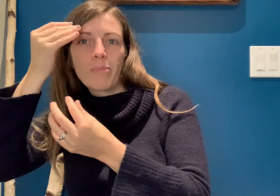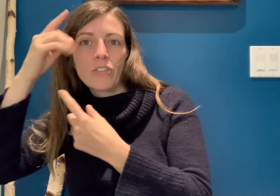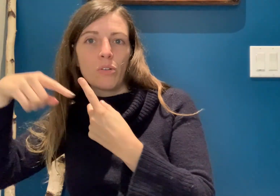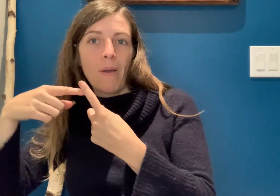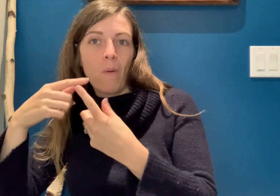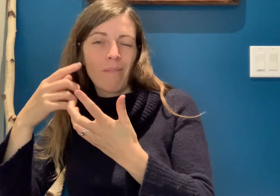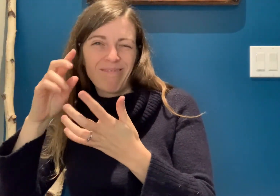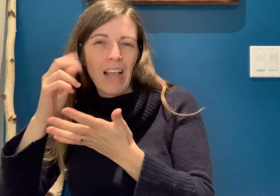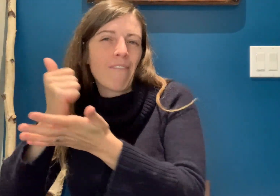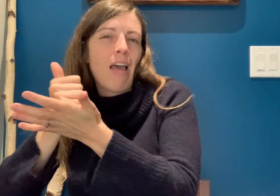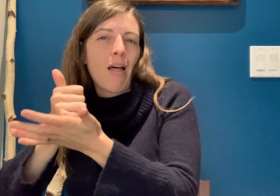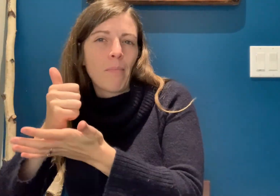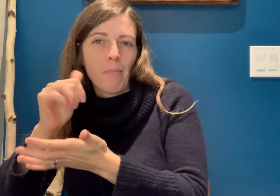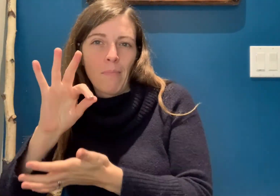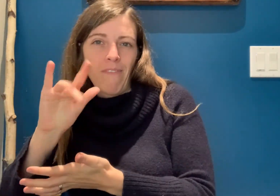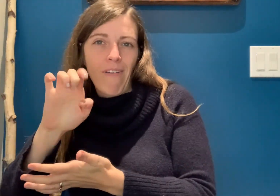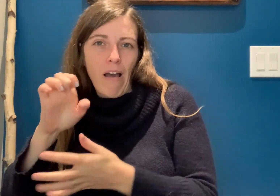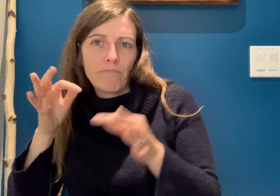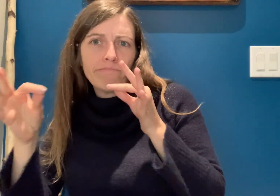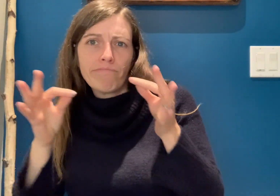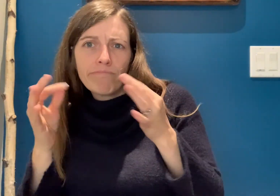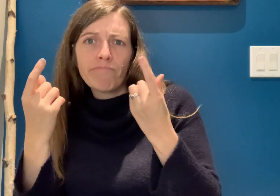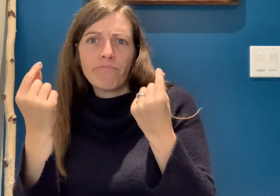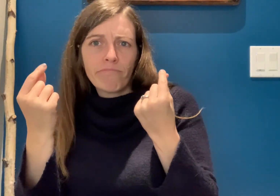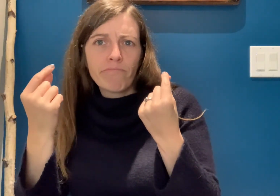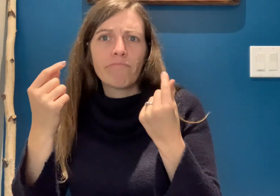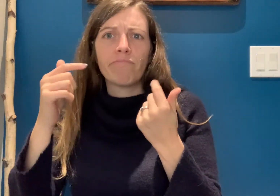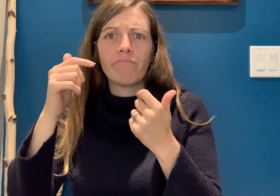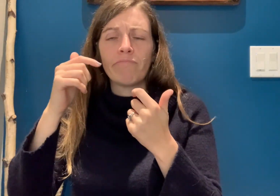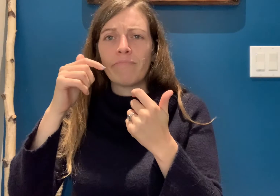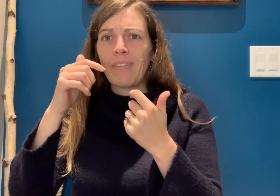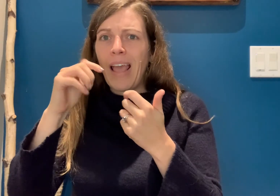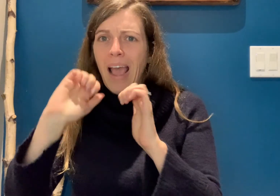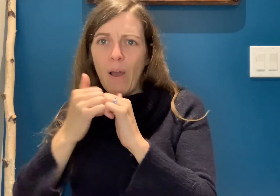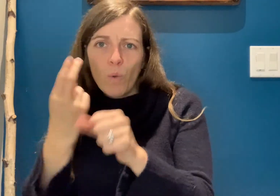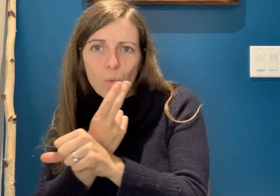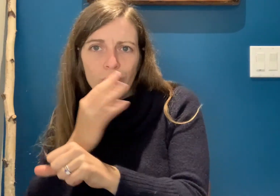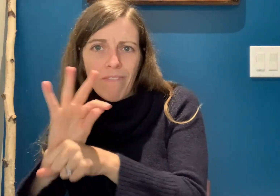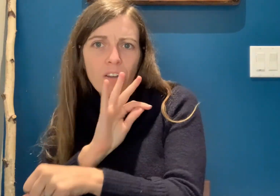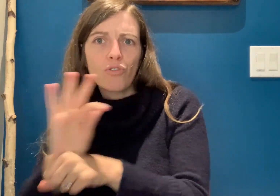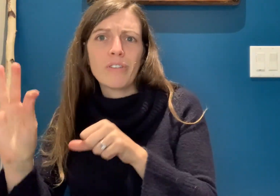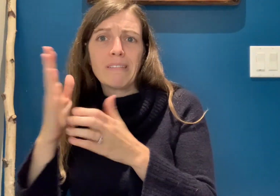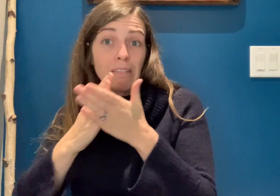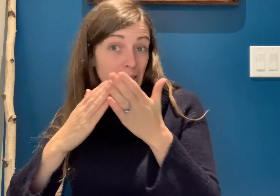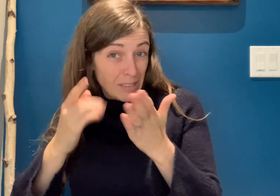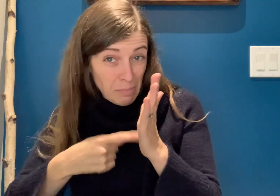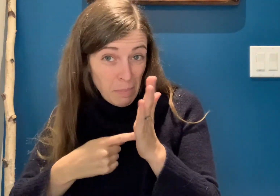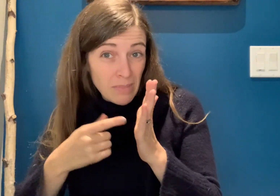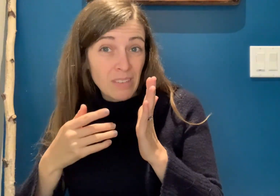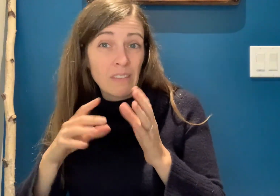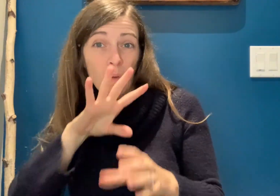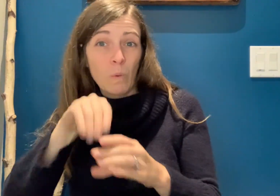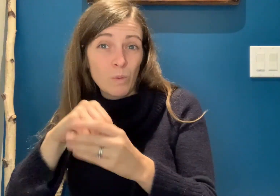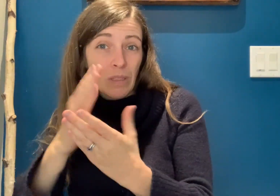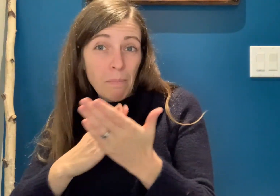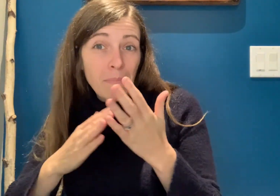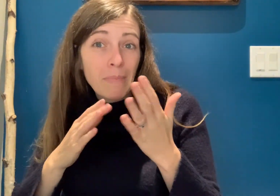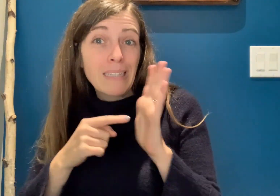a little help file that gives you some information about how to use it, what the inputs are, what the outputs are. Sometimes it'll